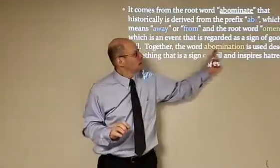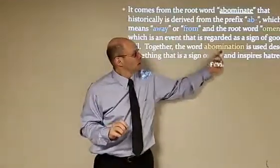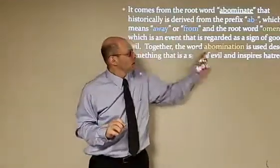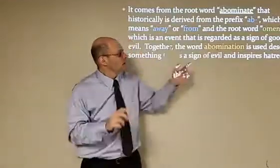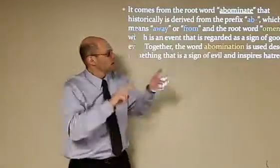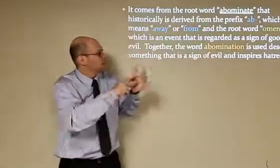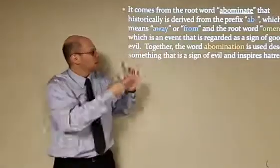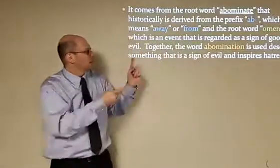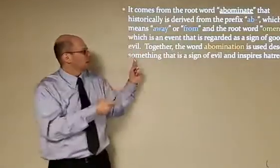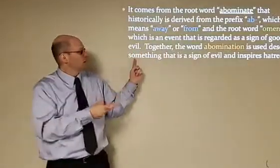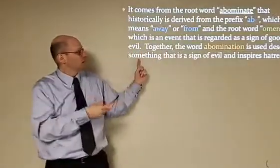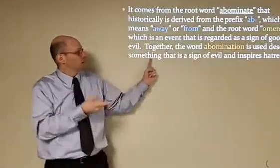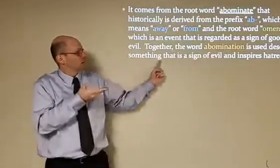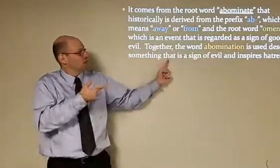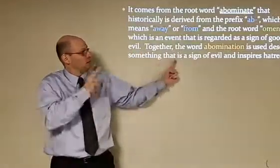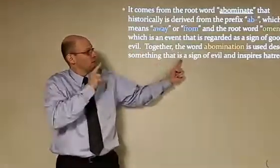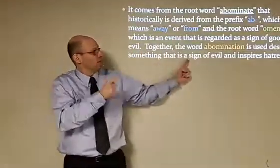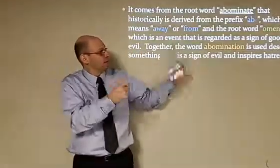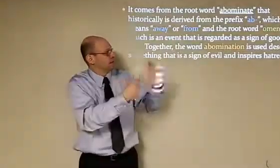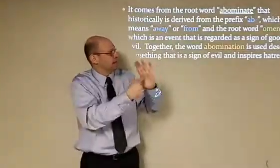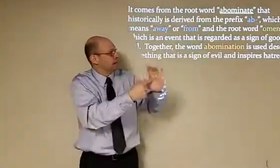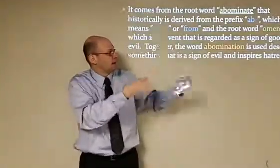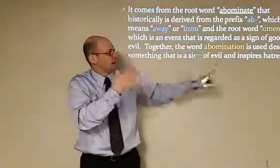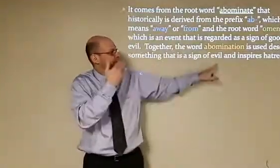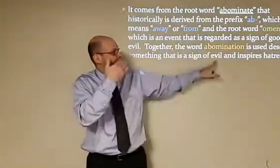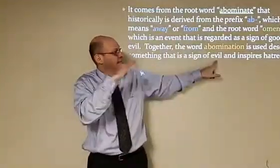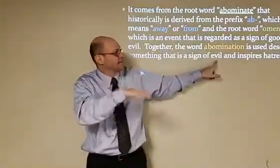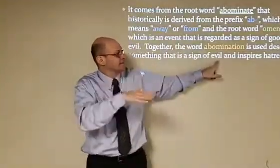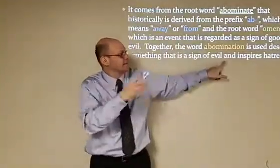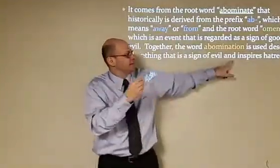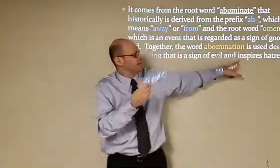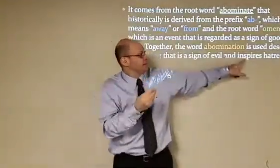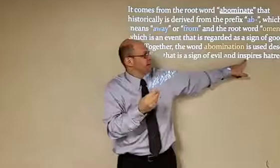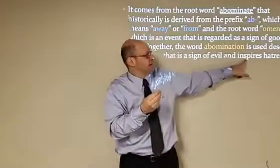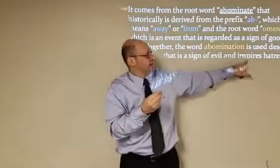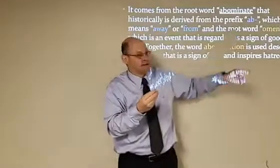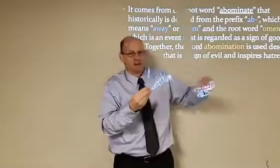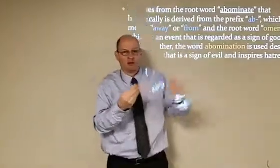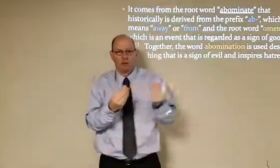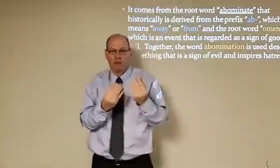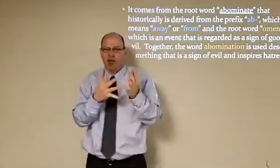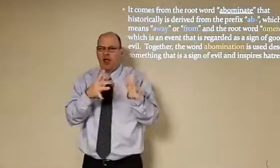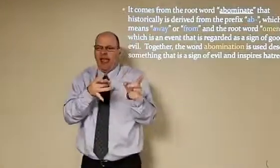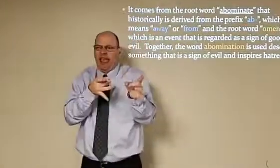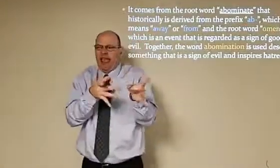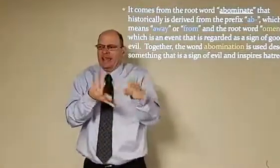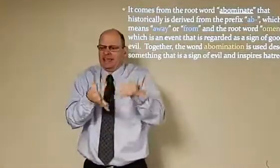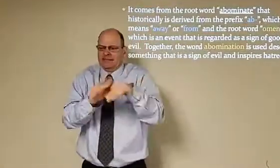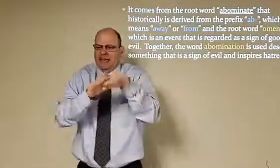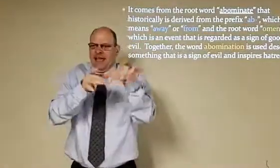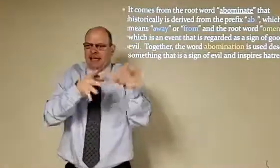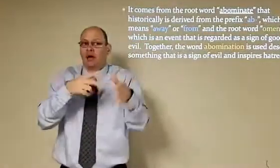So then together it creates the word abomination, which is used to describe something that is a sign